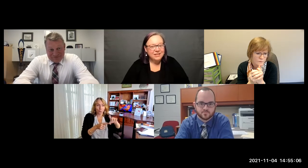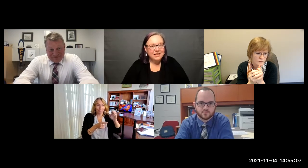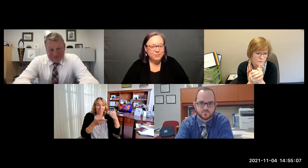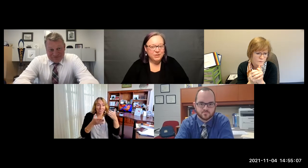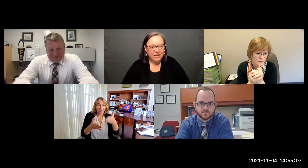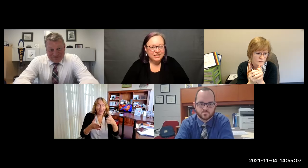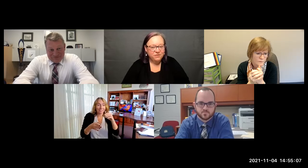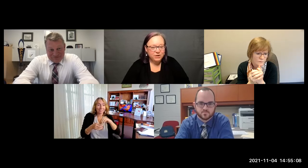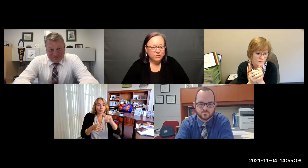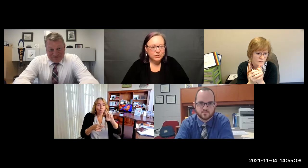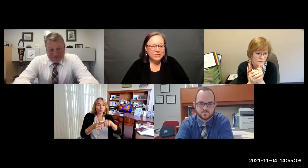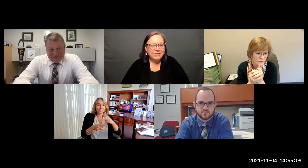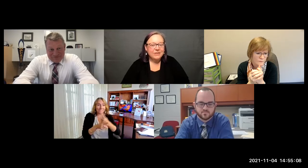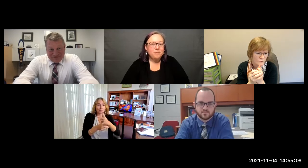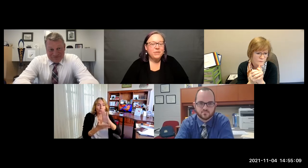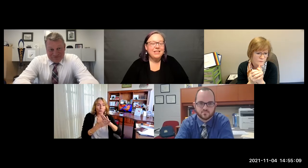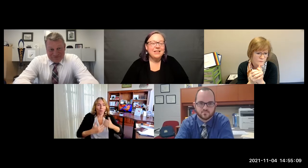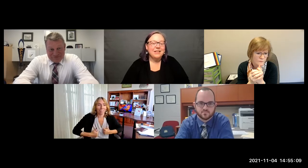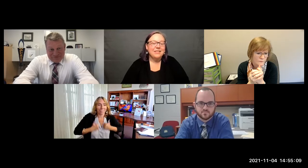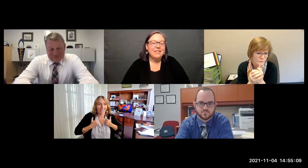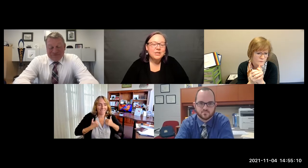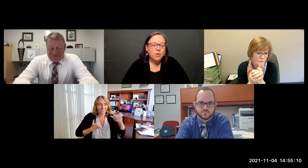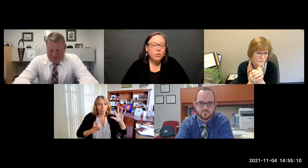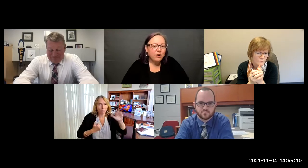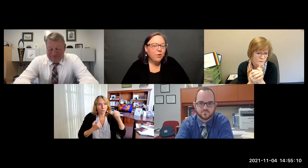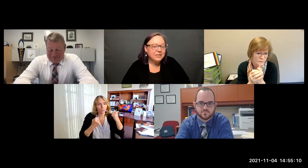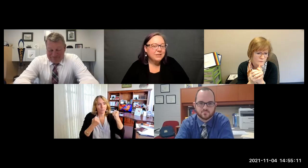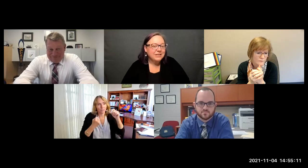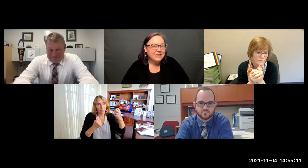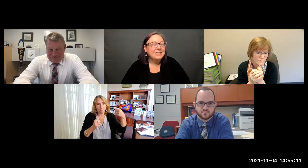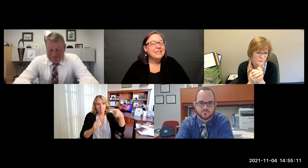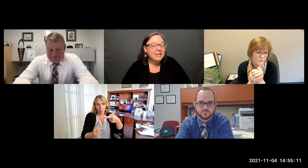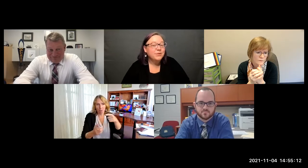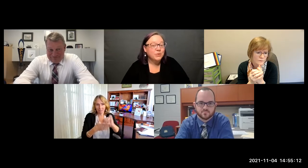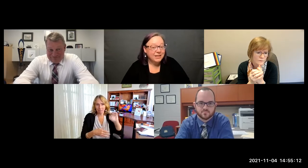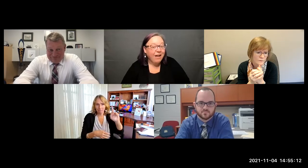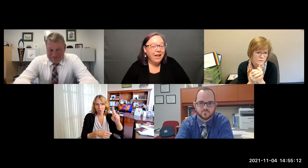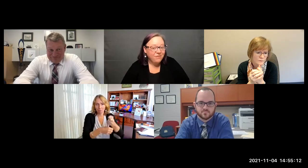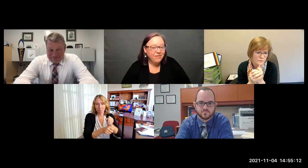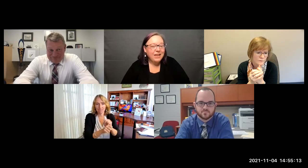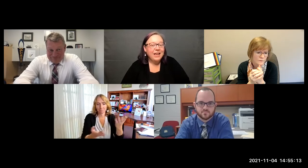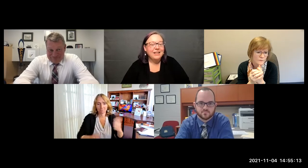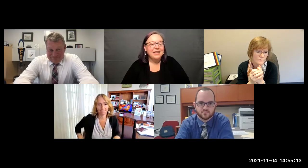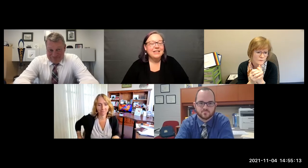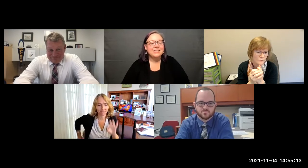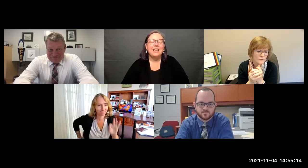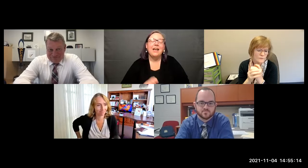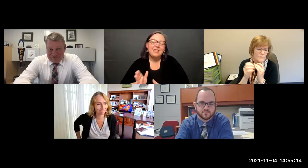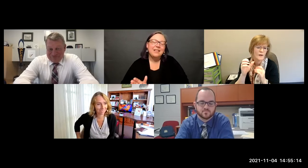that specialized field, I think that's where we are going to need to keep schools alive. And I think that's the